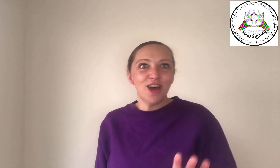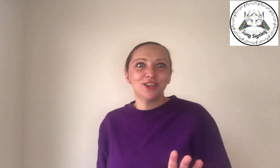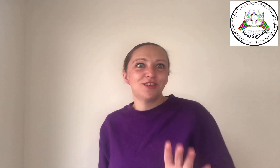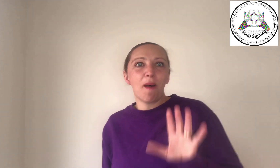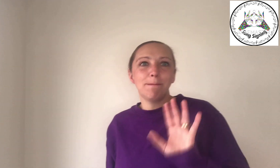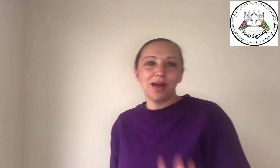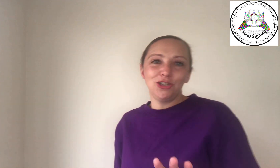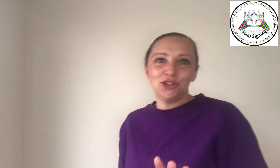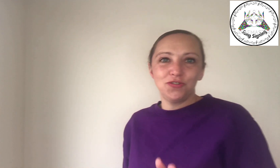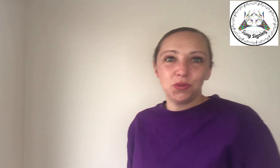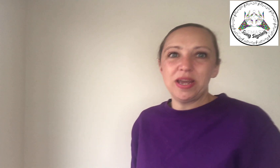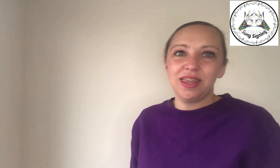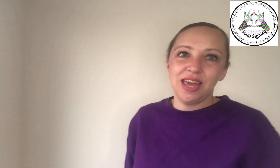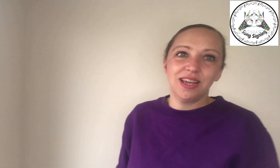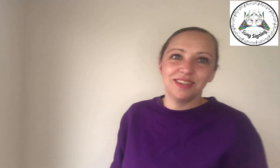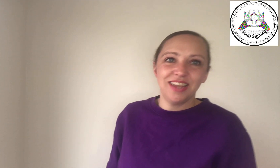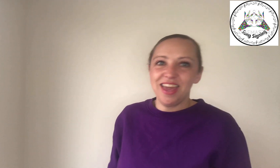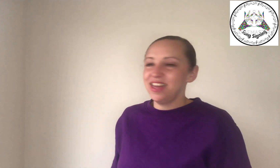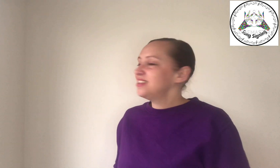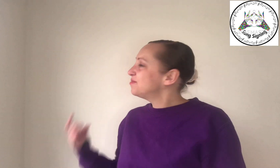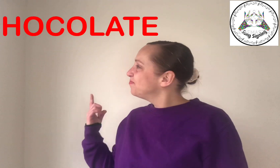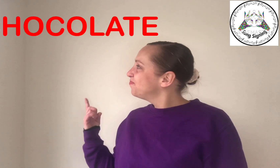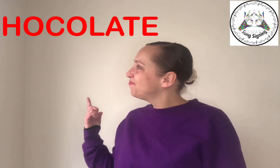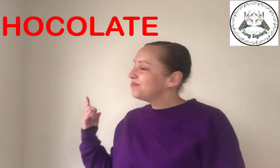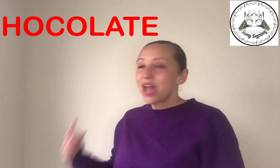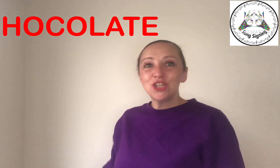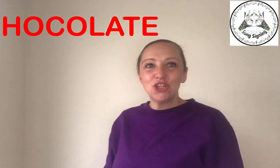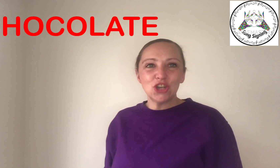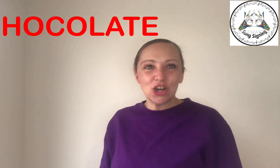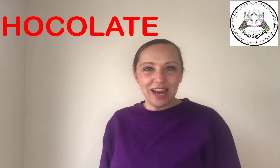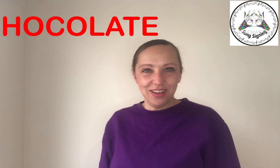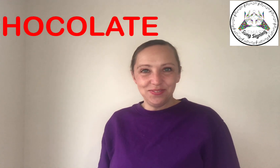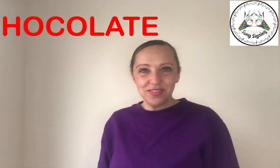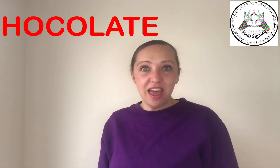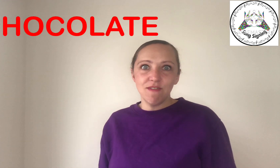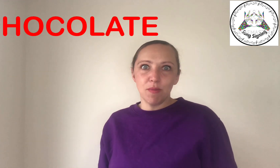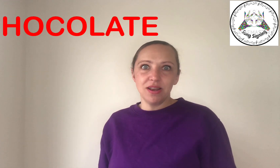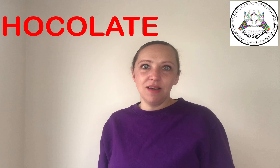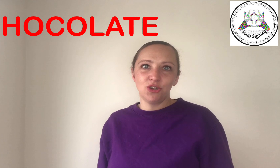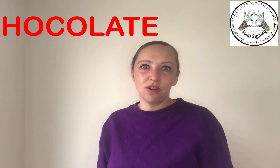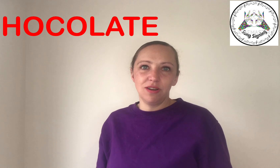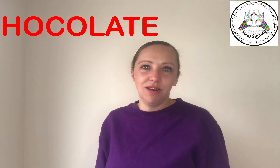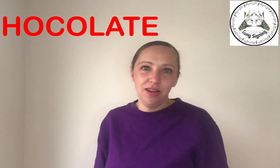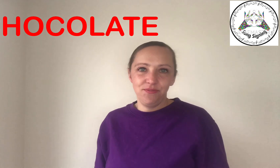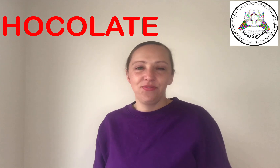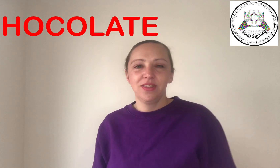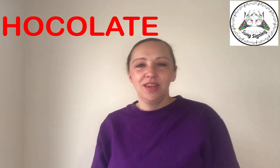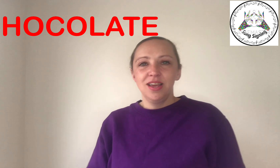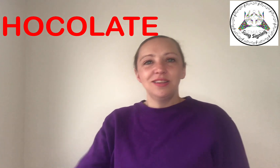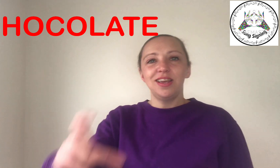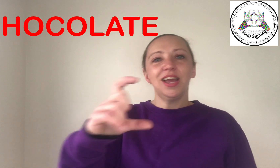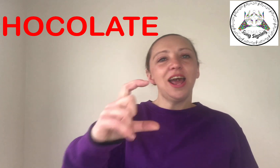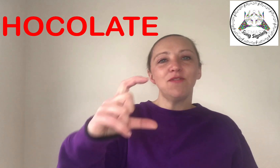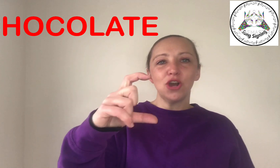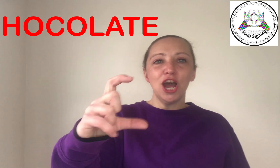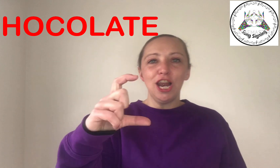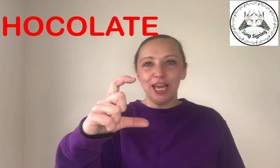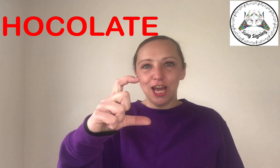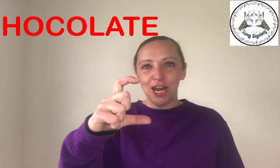first bunch of sweet things is chocolate. Everybody loves chocolate, right? So you're gonna have your curly cur like